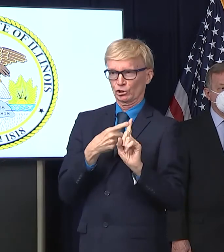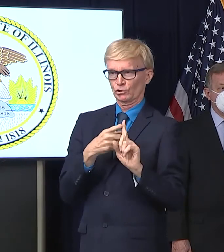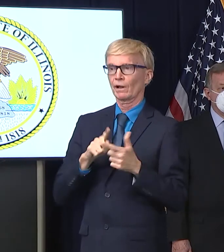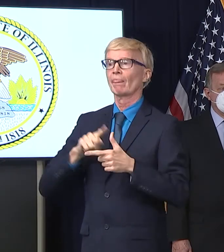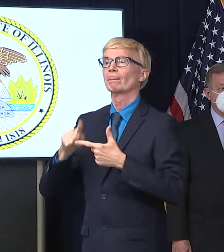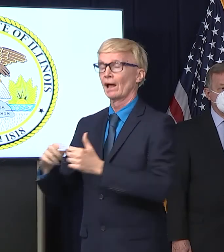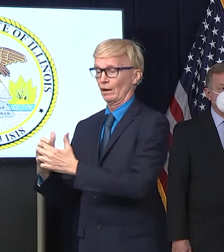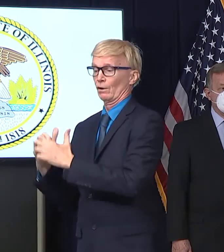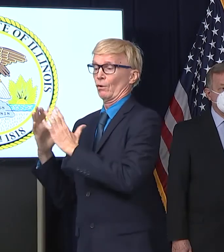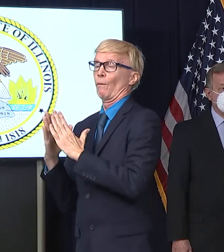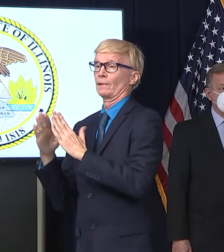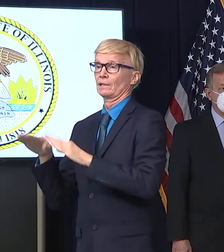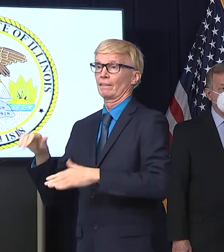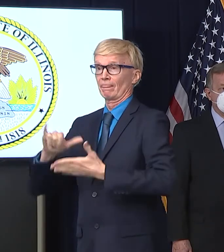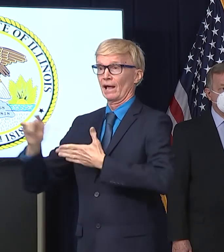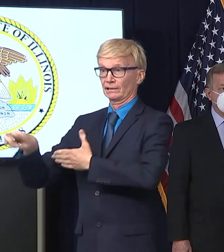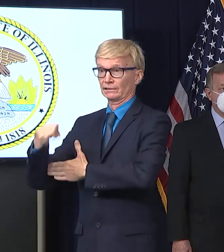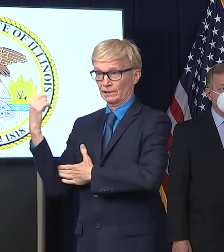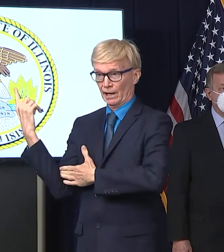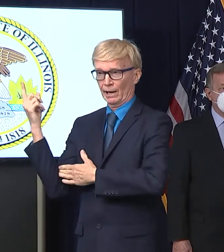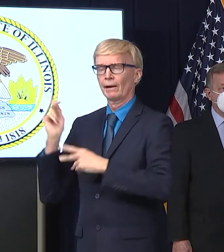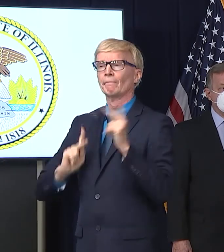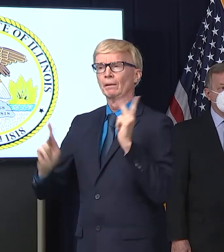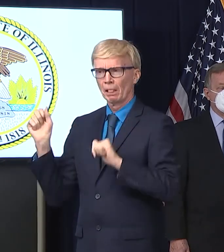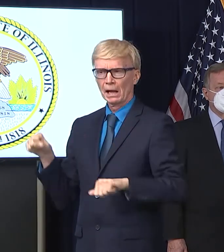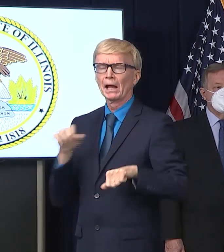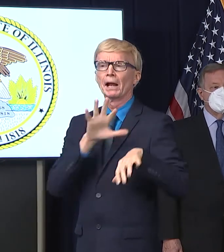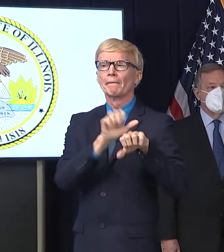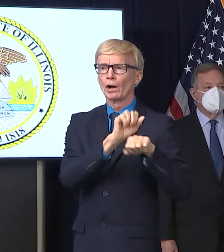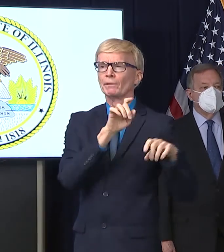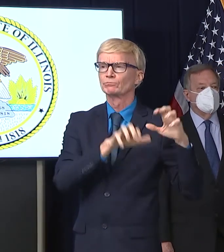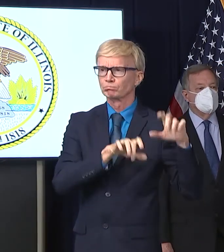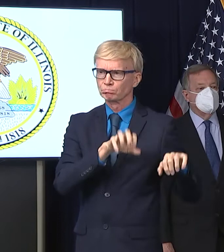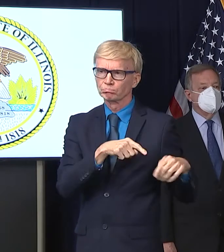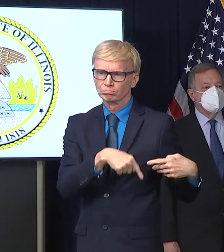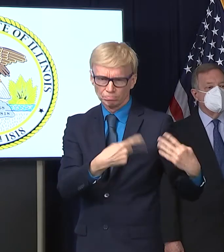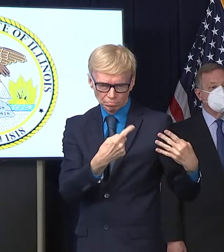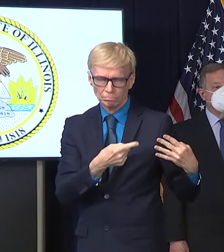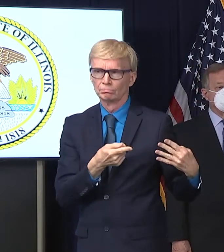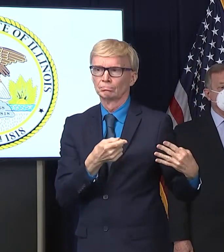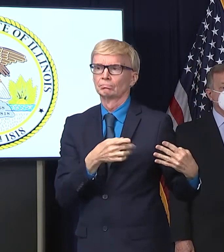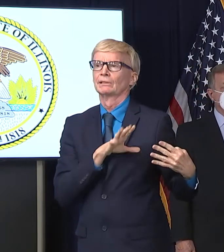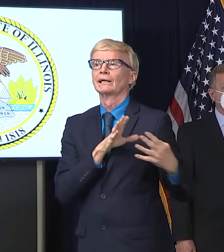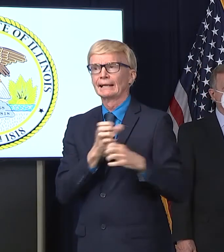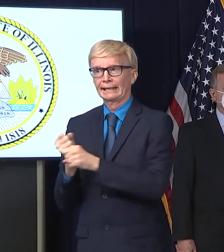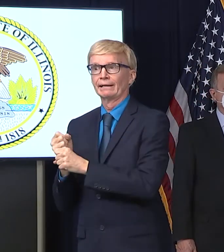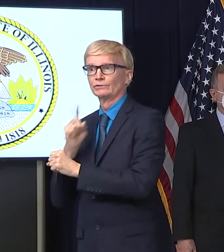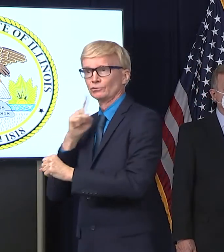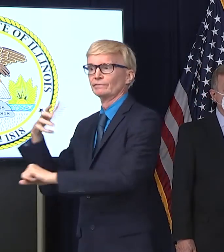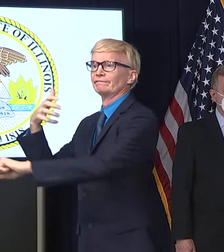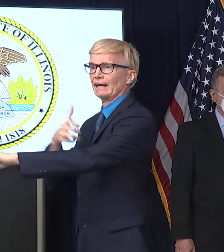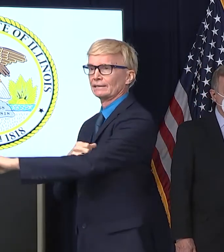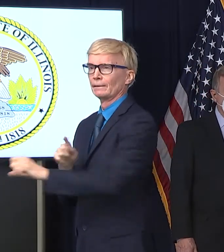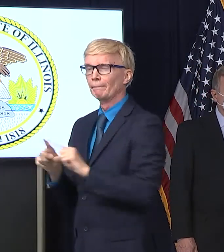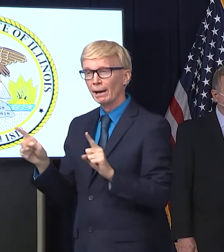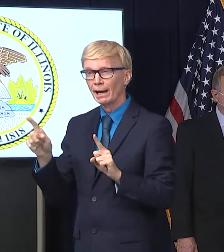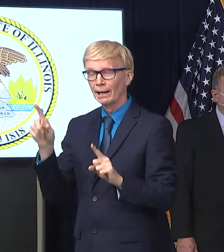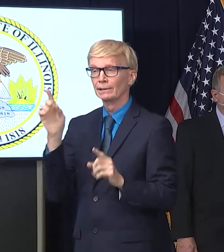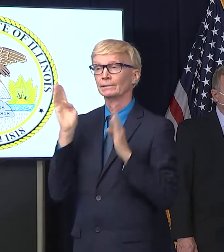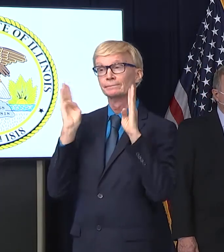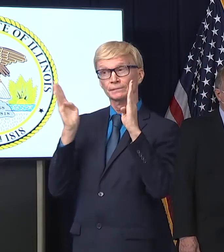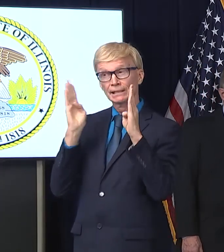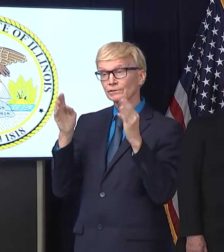the opening of the physical location, so people can make appointments, and then we can make sure they get vaccinated. Here's something that people haven't paid much attention